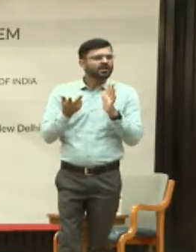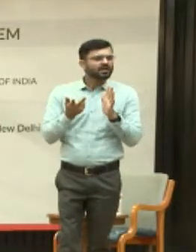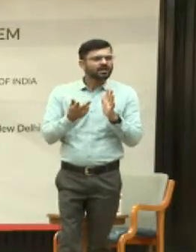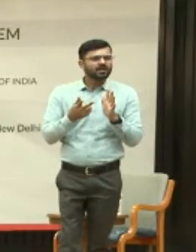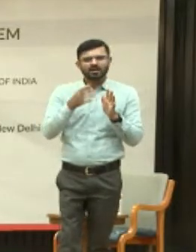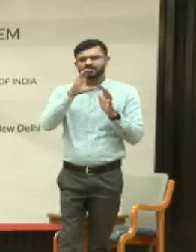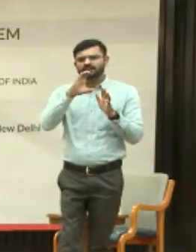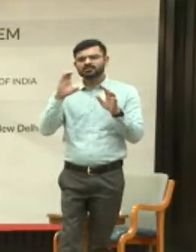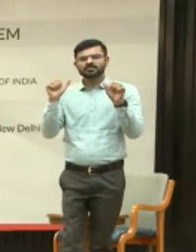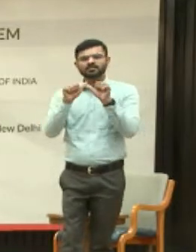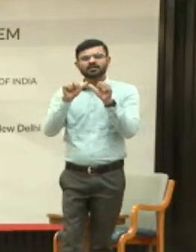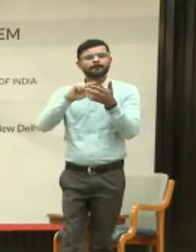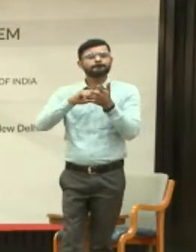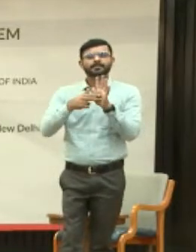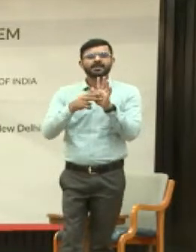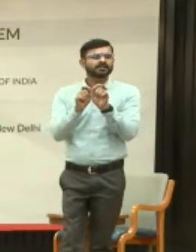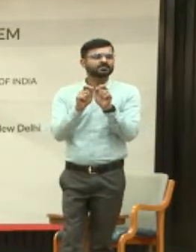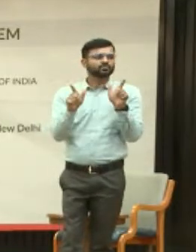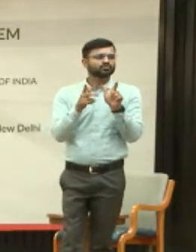are CCAs?